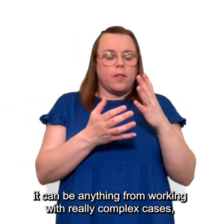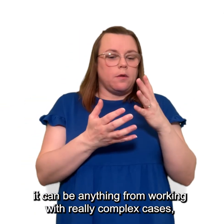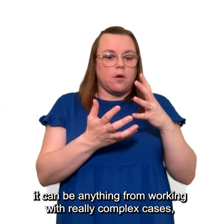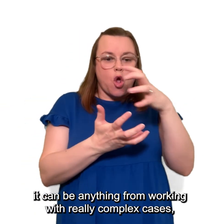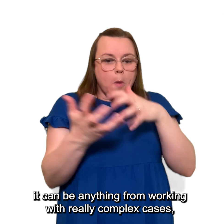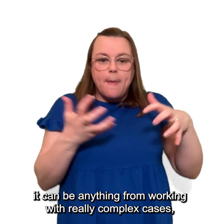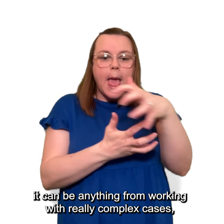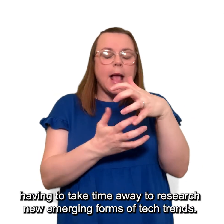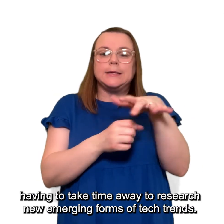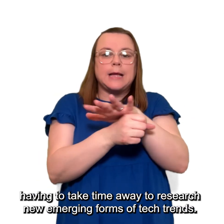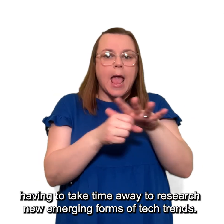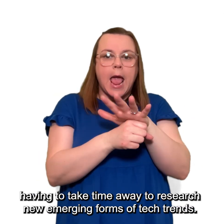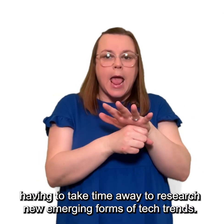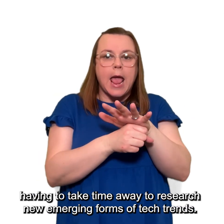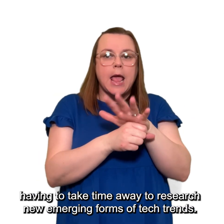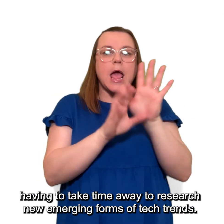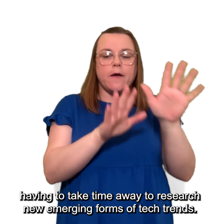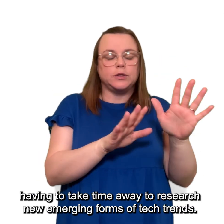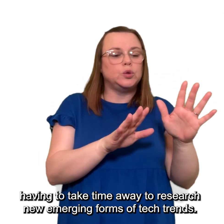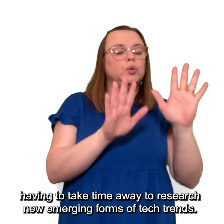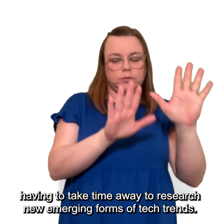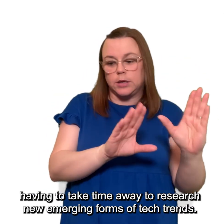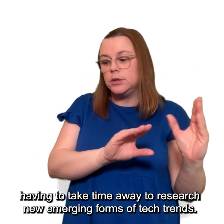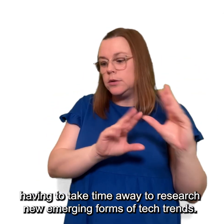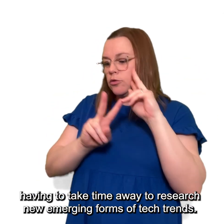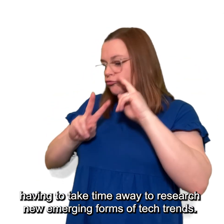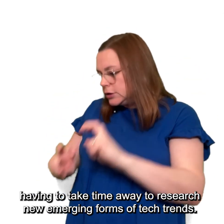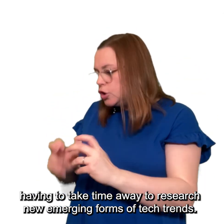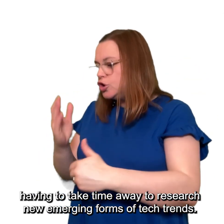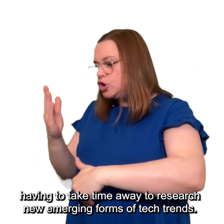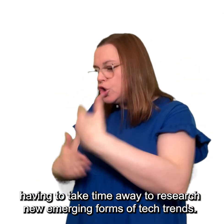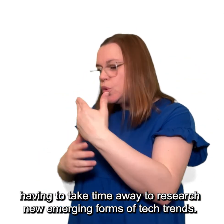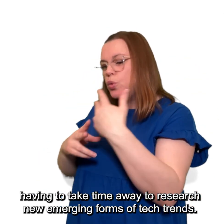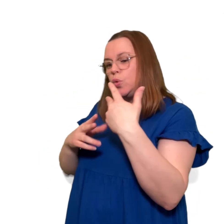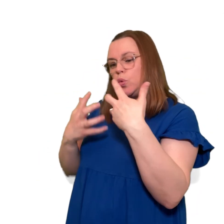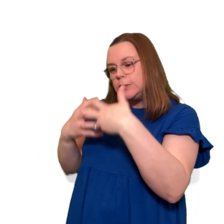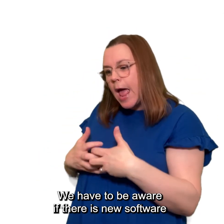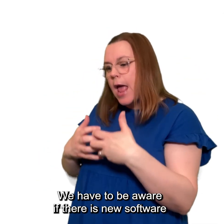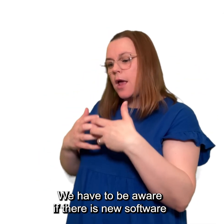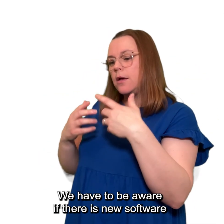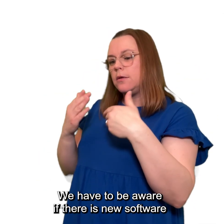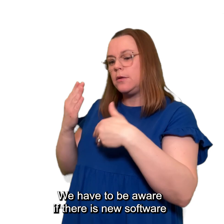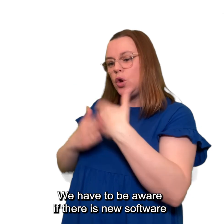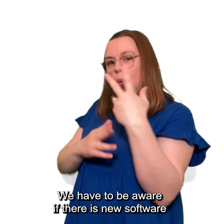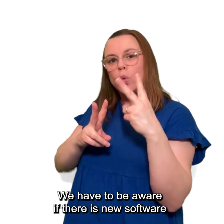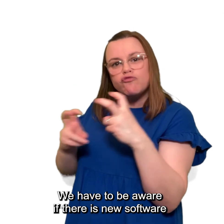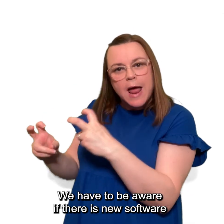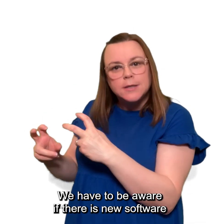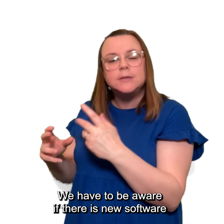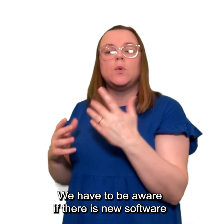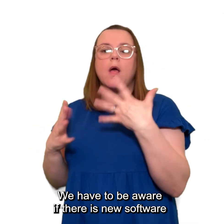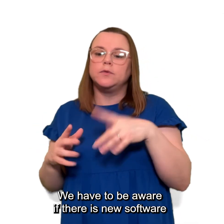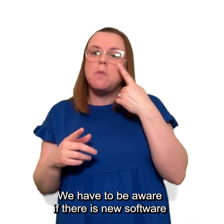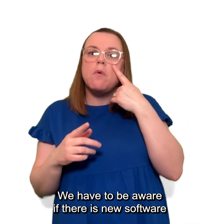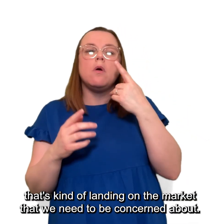really complex cases, having to take time away to research new emerging forms of tech, trends. We have to be aware if